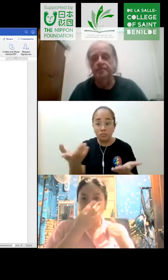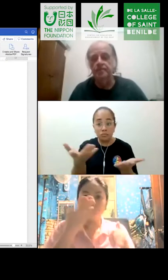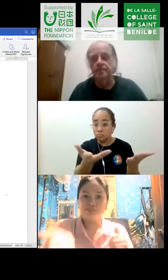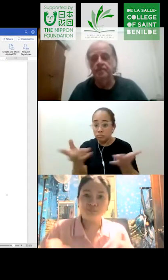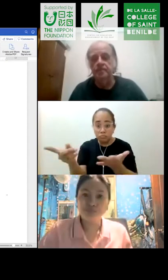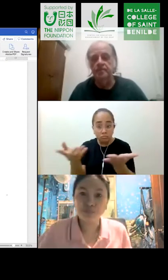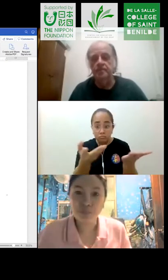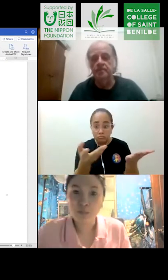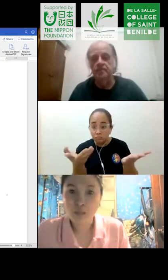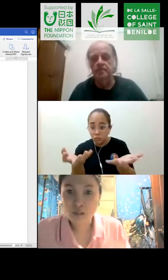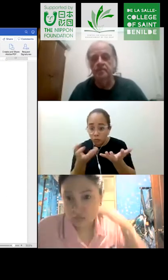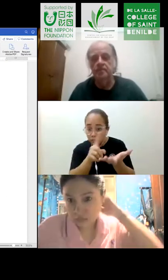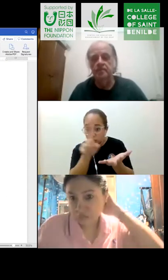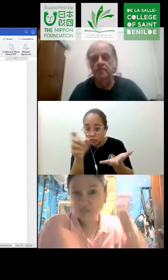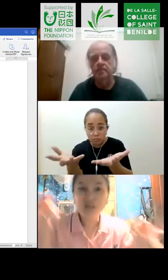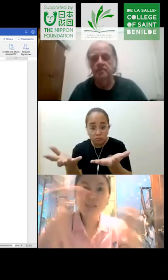yet?